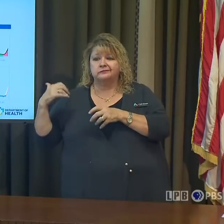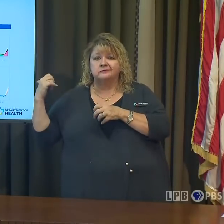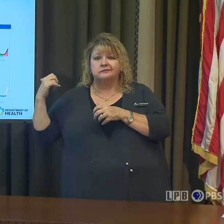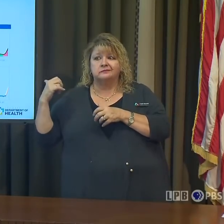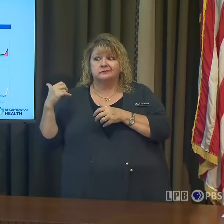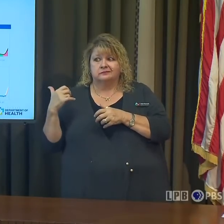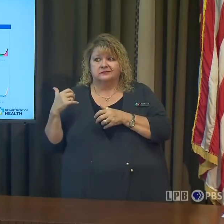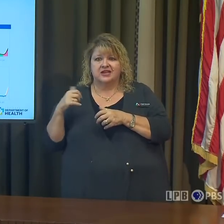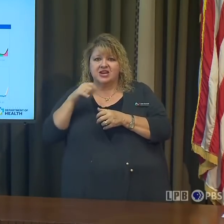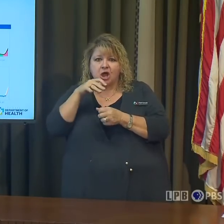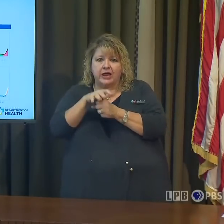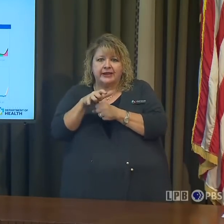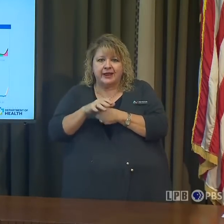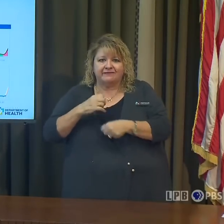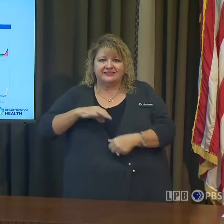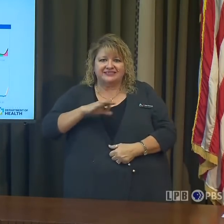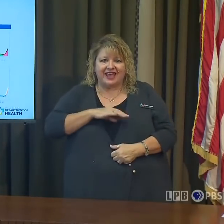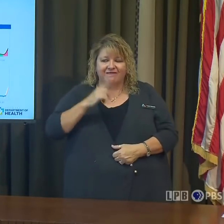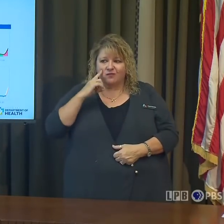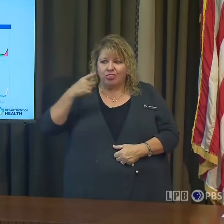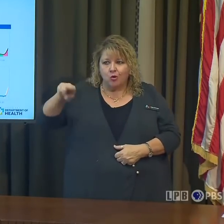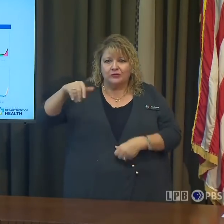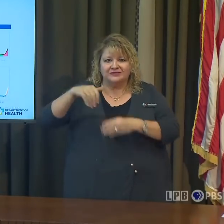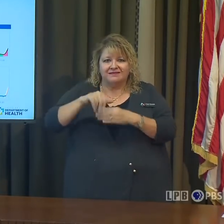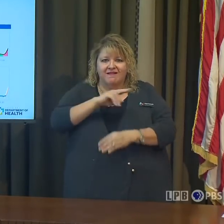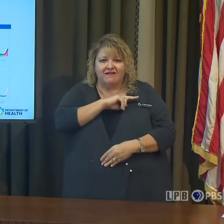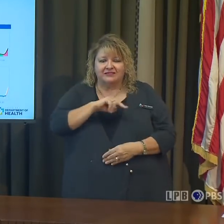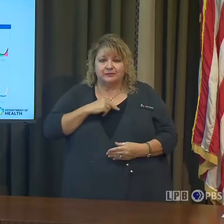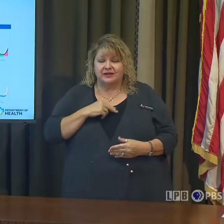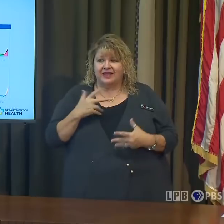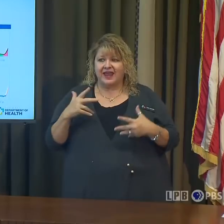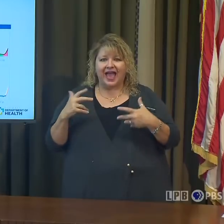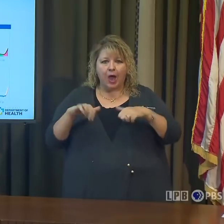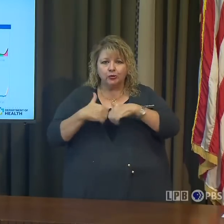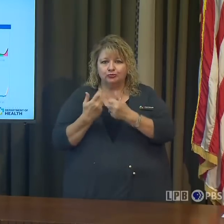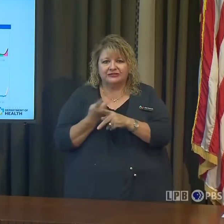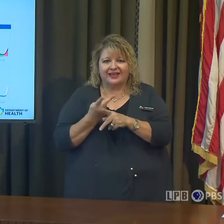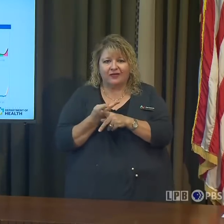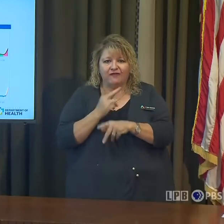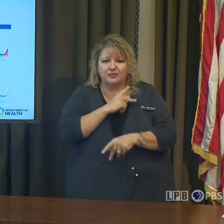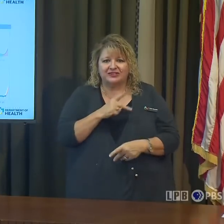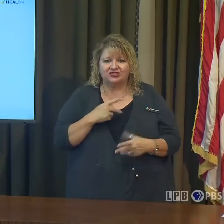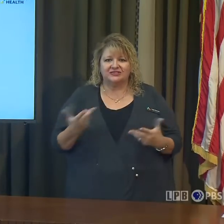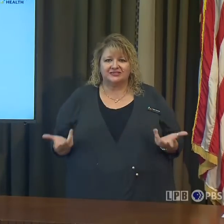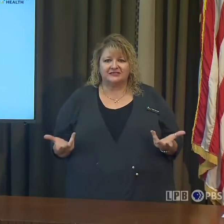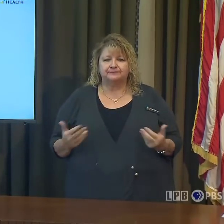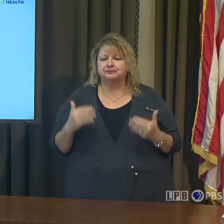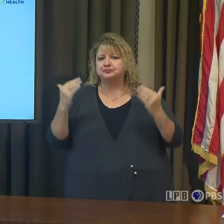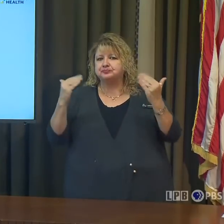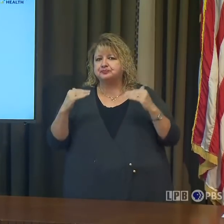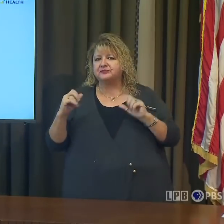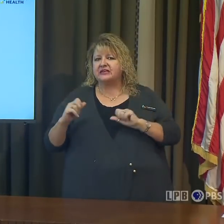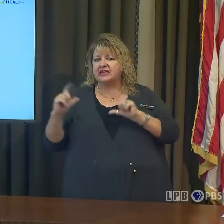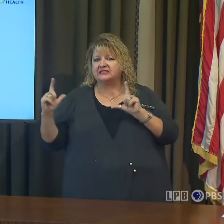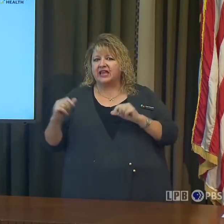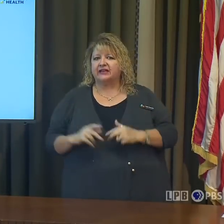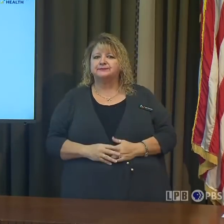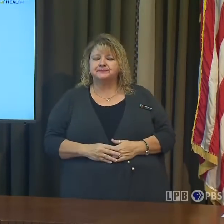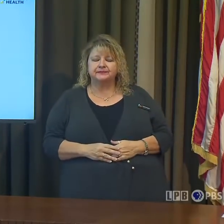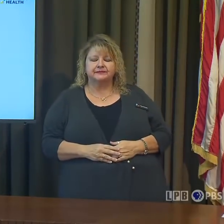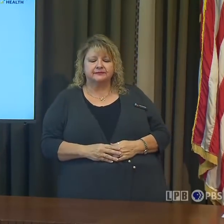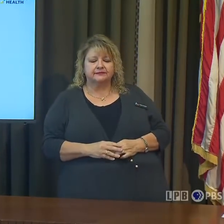now, and that's limiting the capacity of our hospitals to provide care right now. Go to the next slide, please.